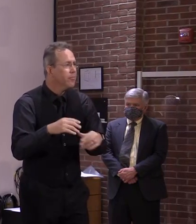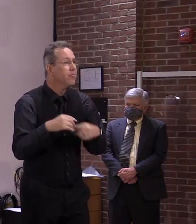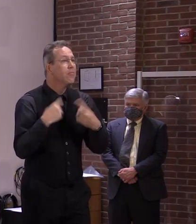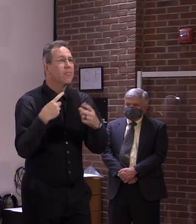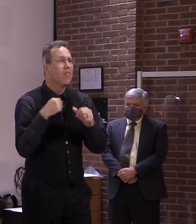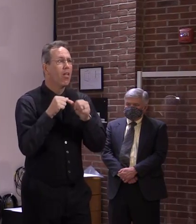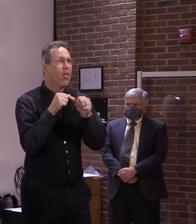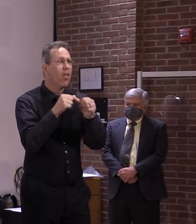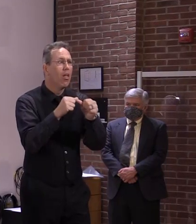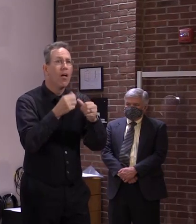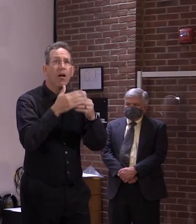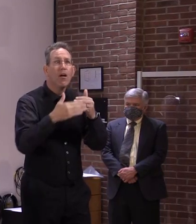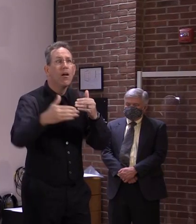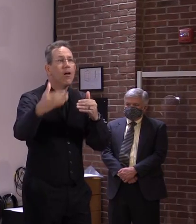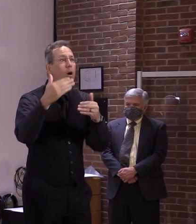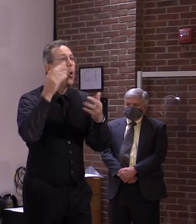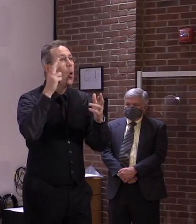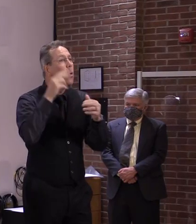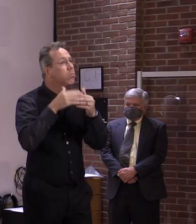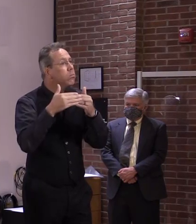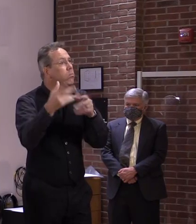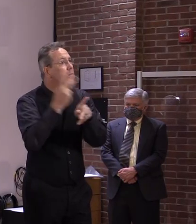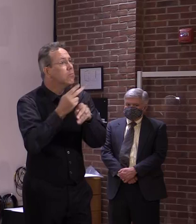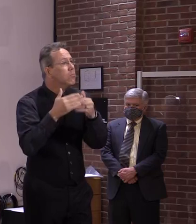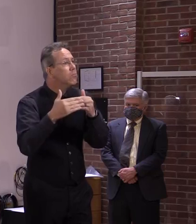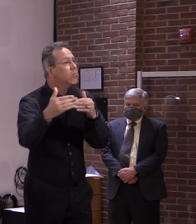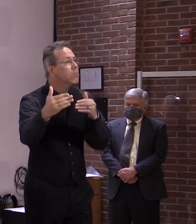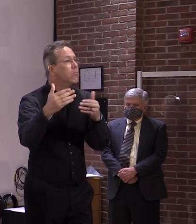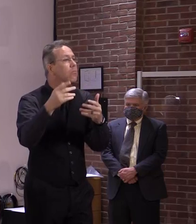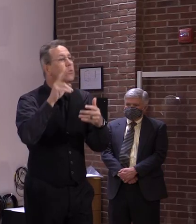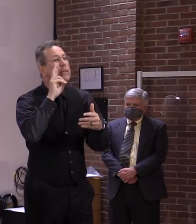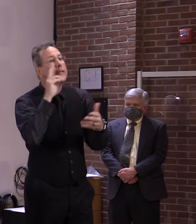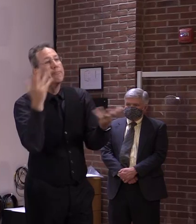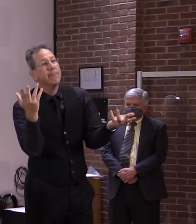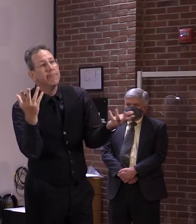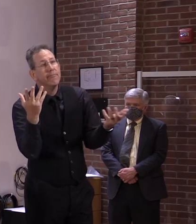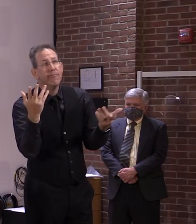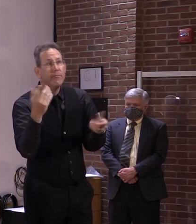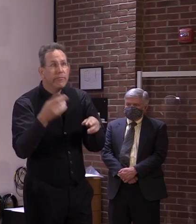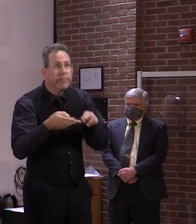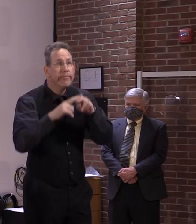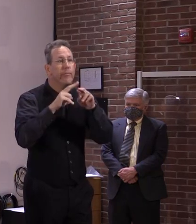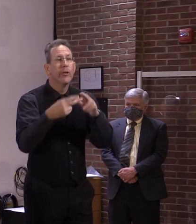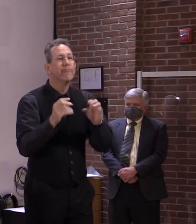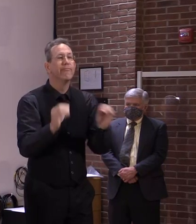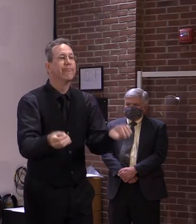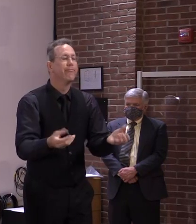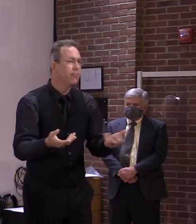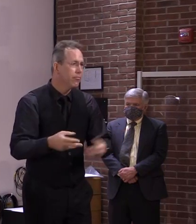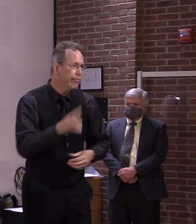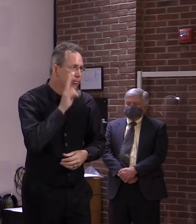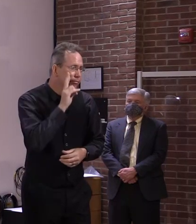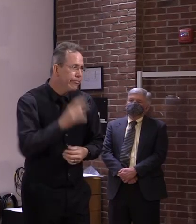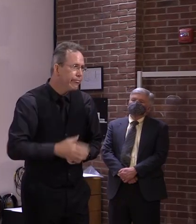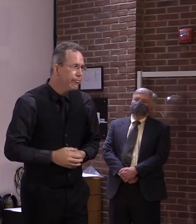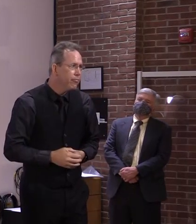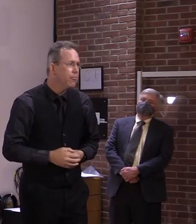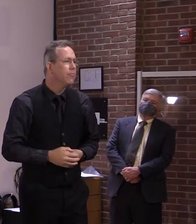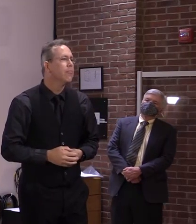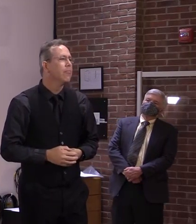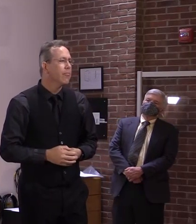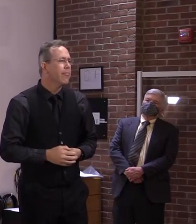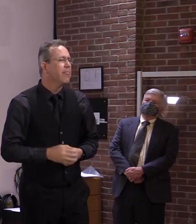Certainly hope so, but time will tell. And I think that's probably a better question